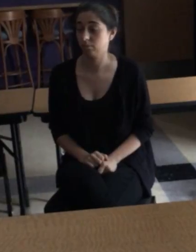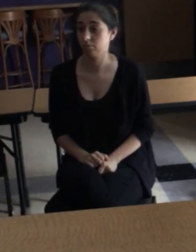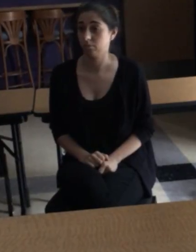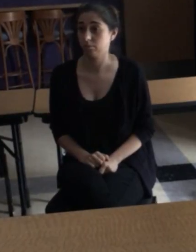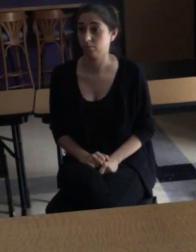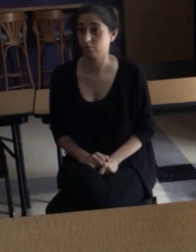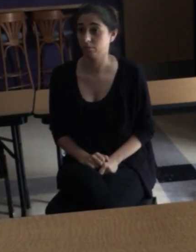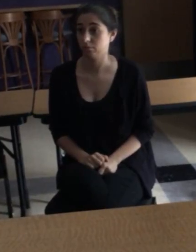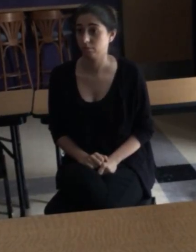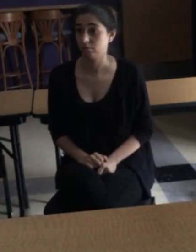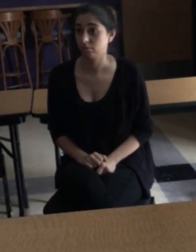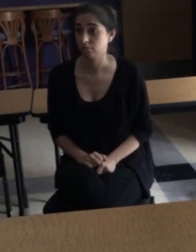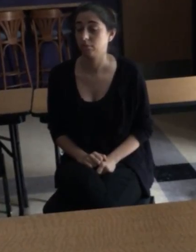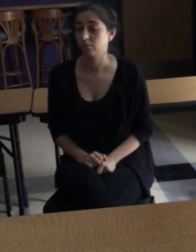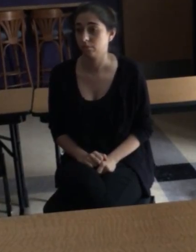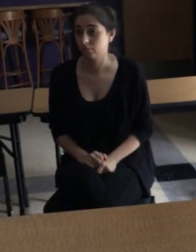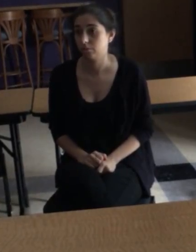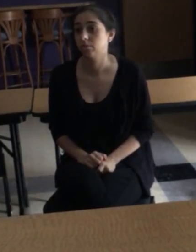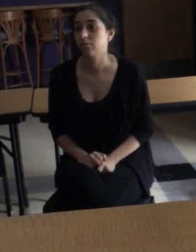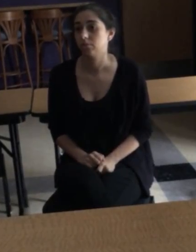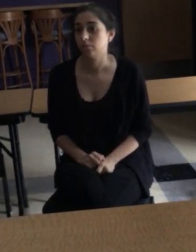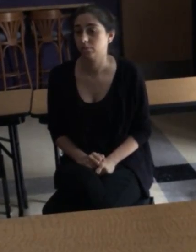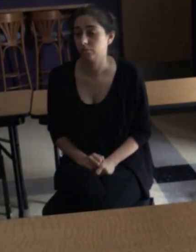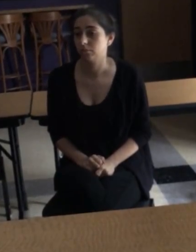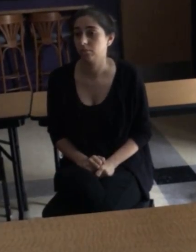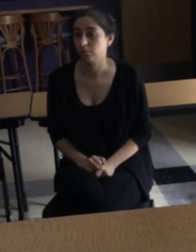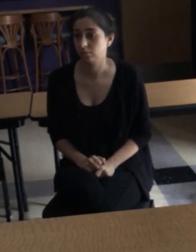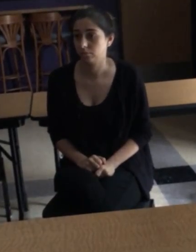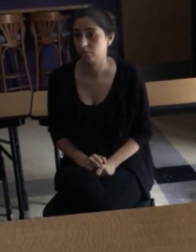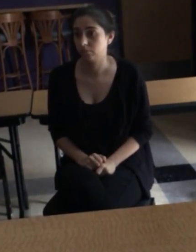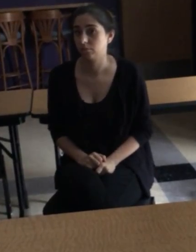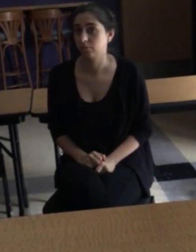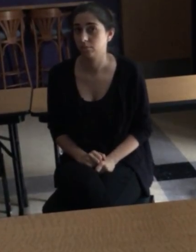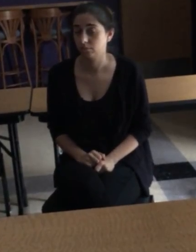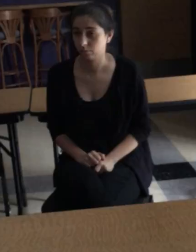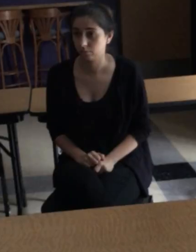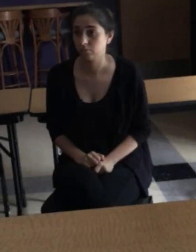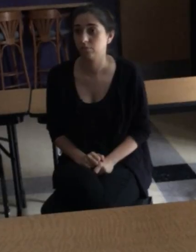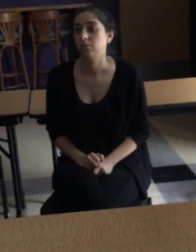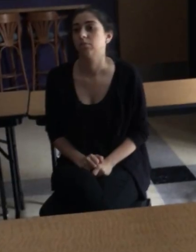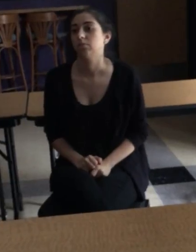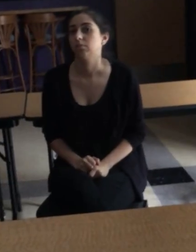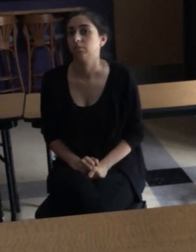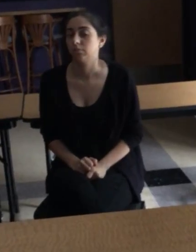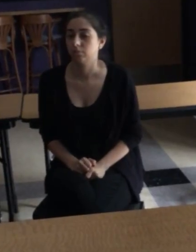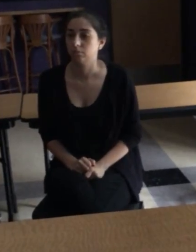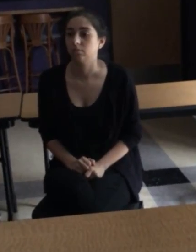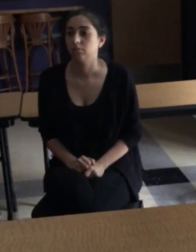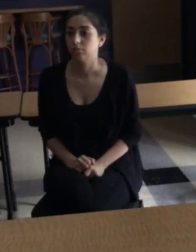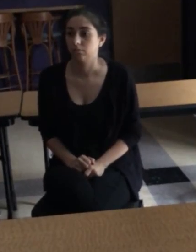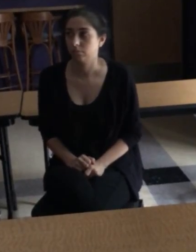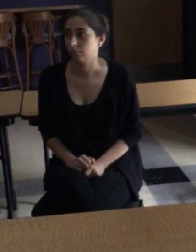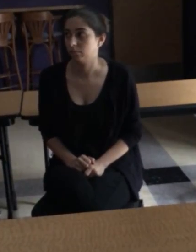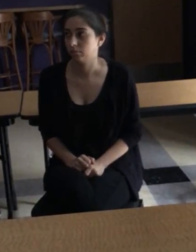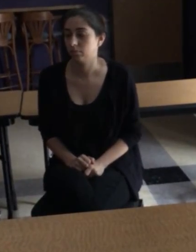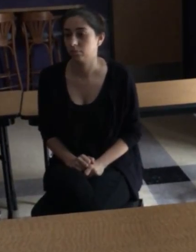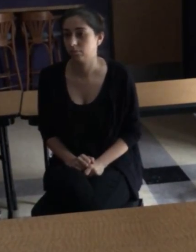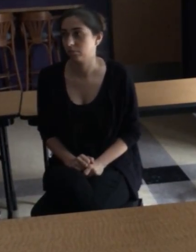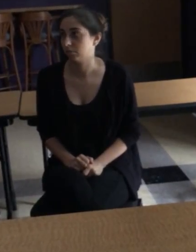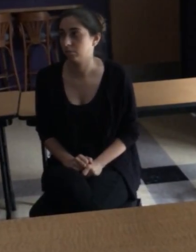my classes anytime you want. I am here Monday morning till Thursday afternoon, pretty much all